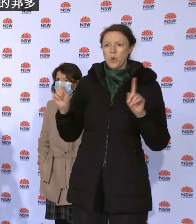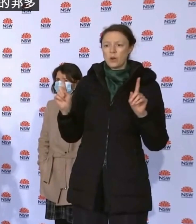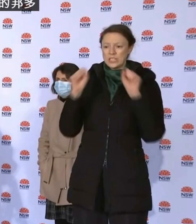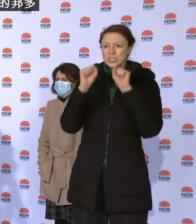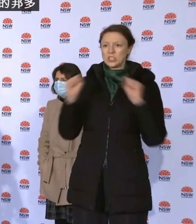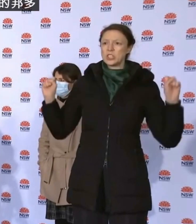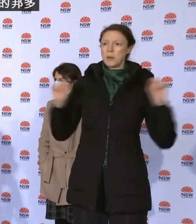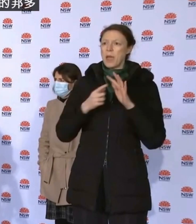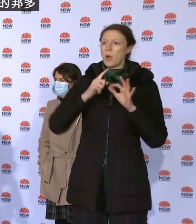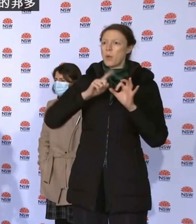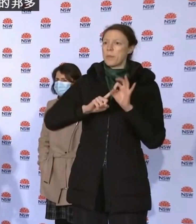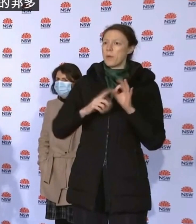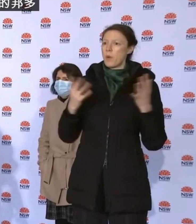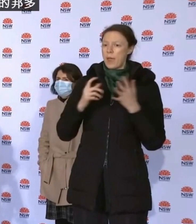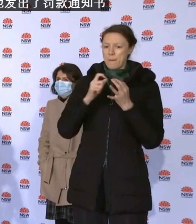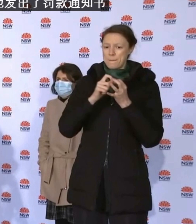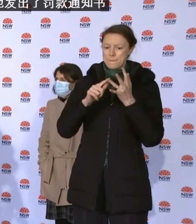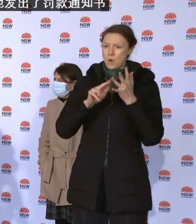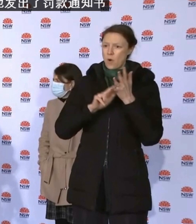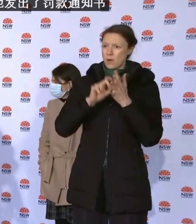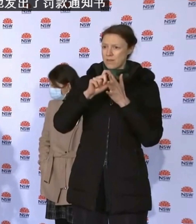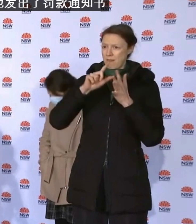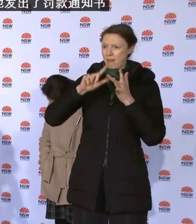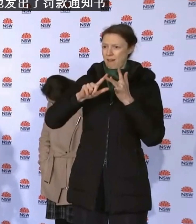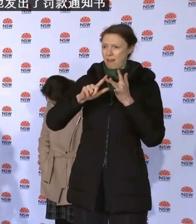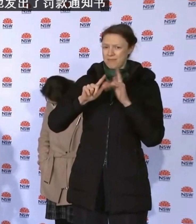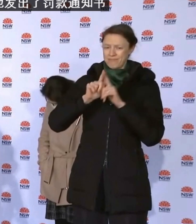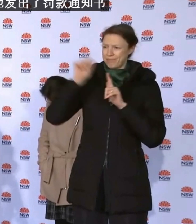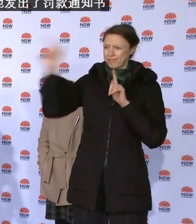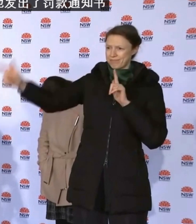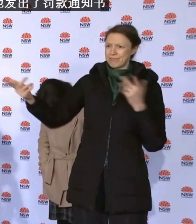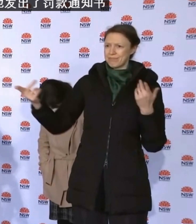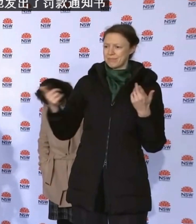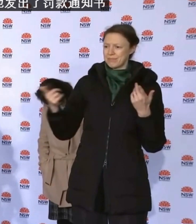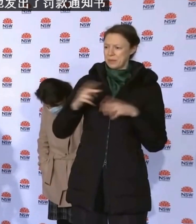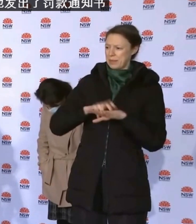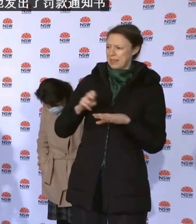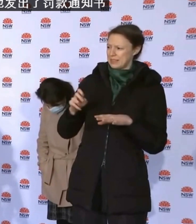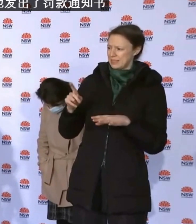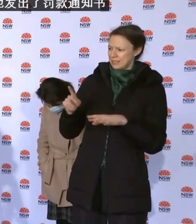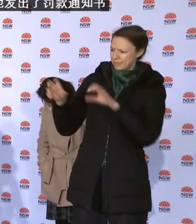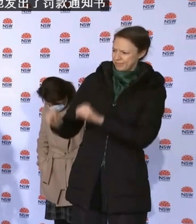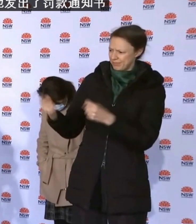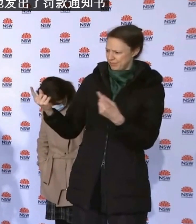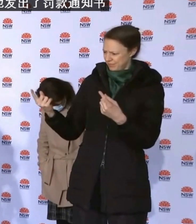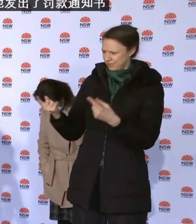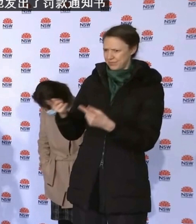Bondi, where he ran from police. Police grabbed that man, spoke to him and issued him with